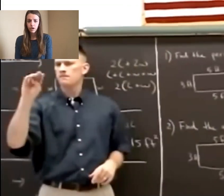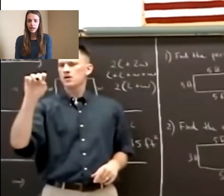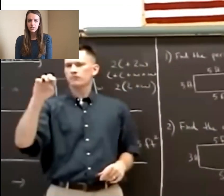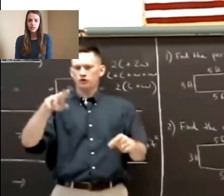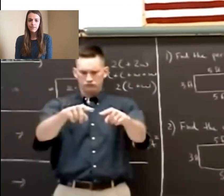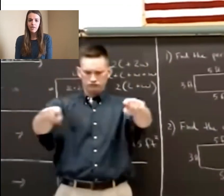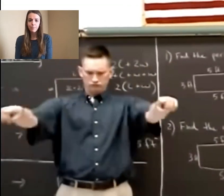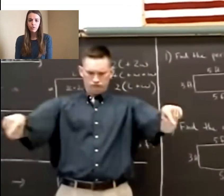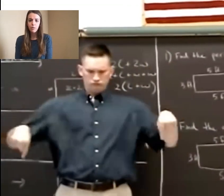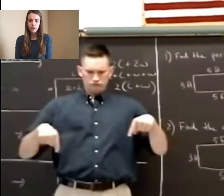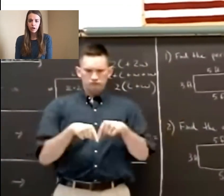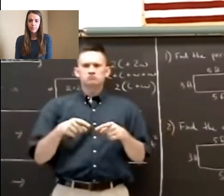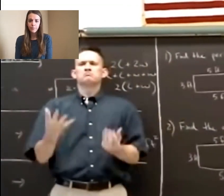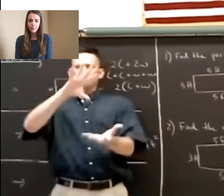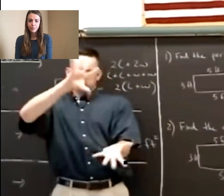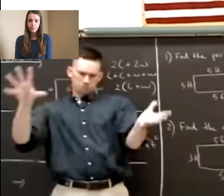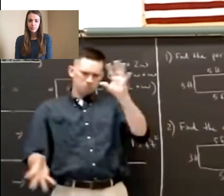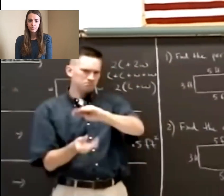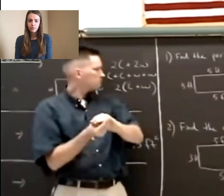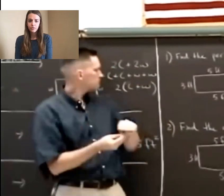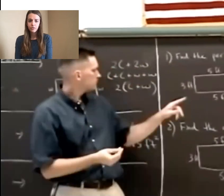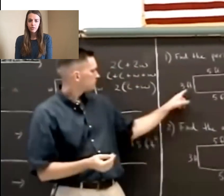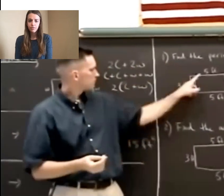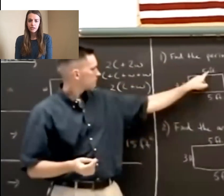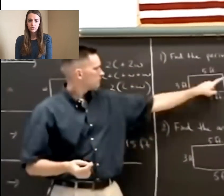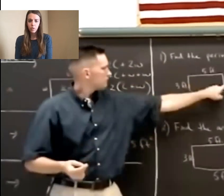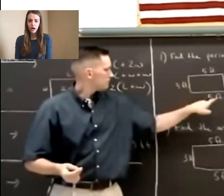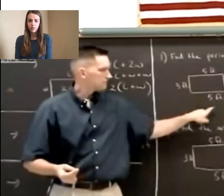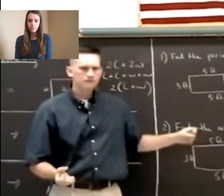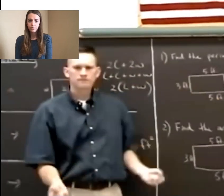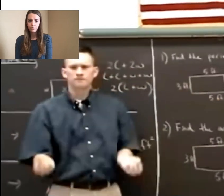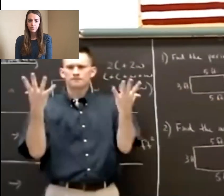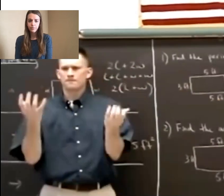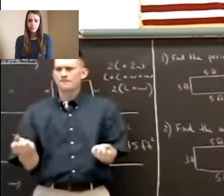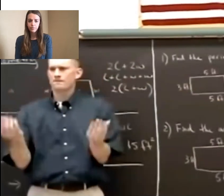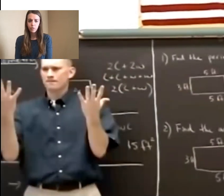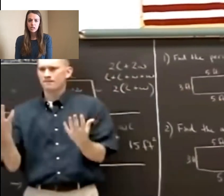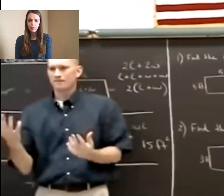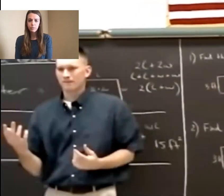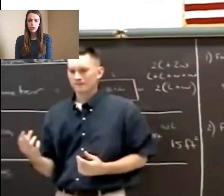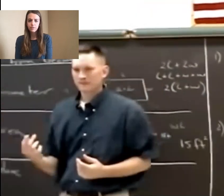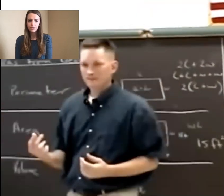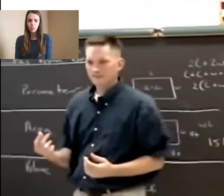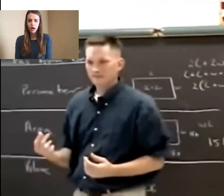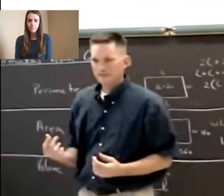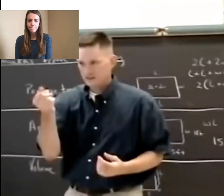Okay, so let's find the perimeter of this square. What's the perimeter of this square?